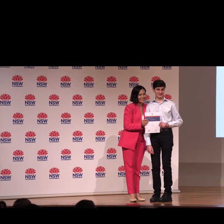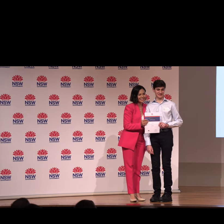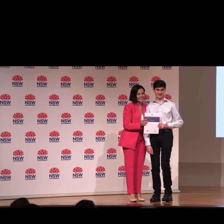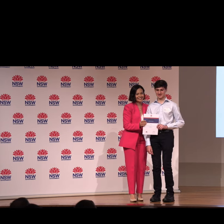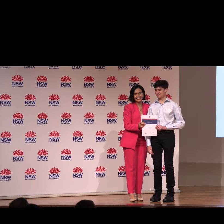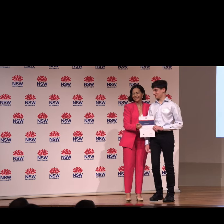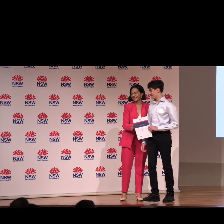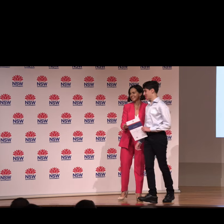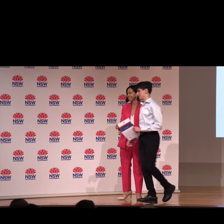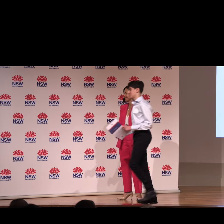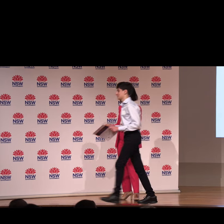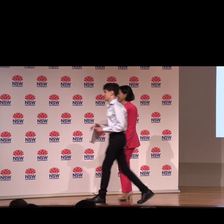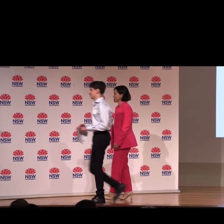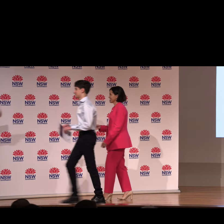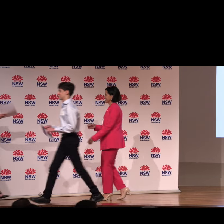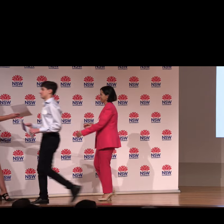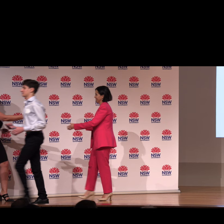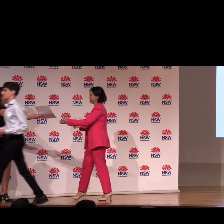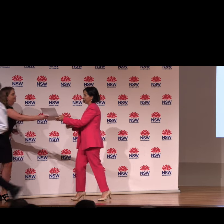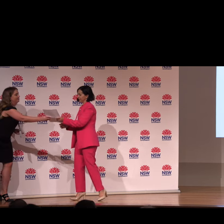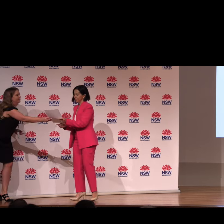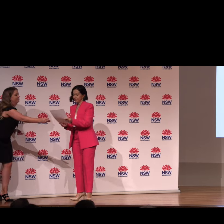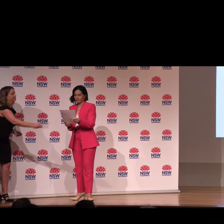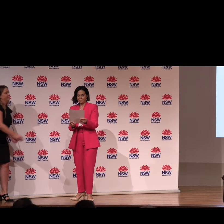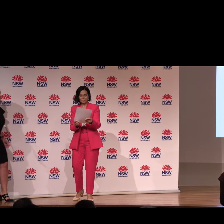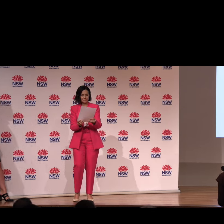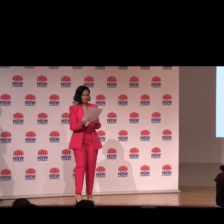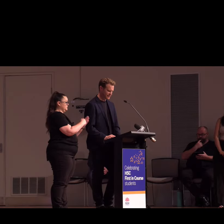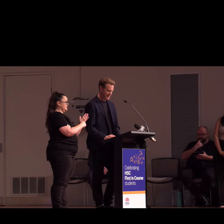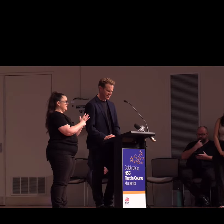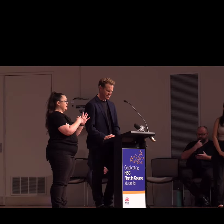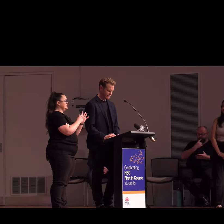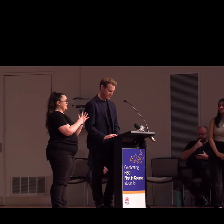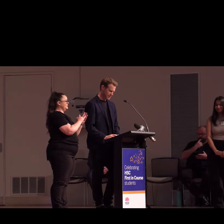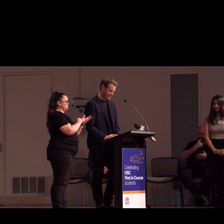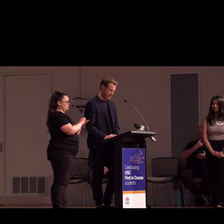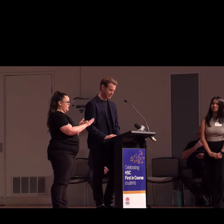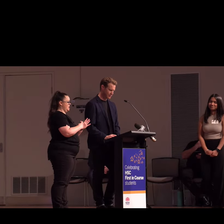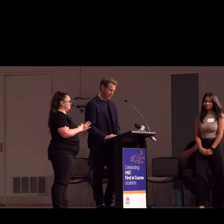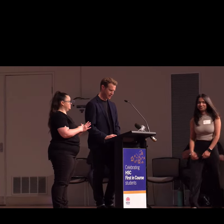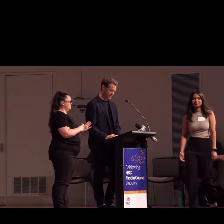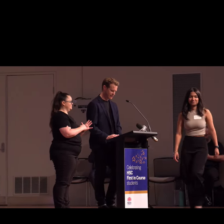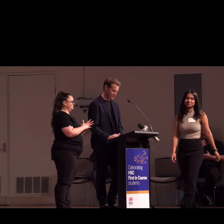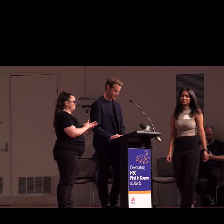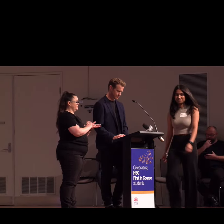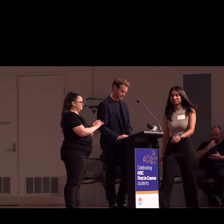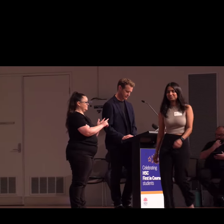Information Processes and Technology, Equal First, Tanisha Shavnini, Cheltenham Girls High